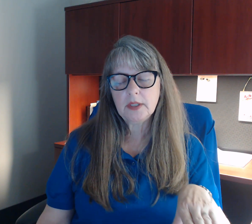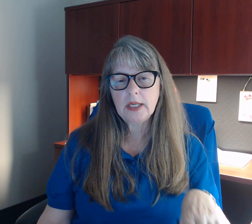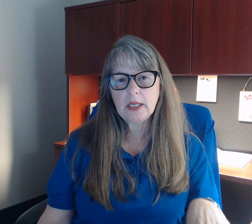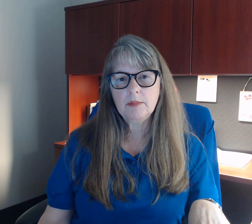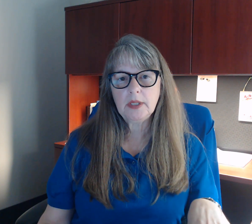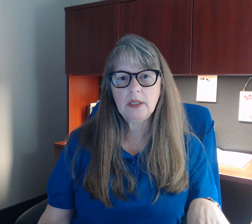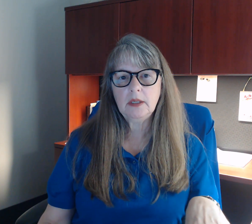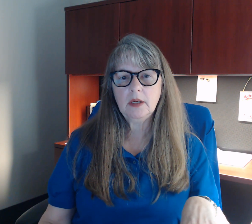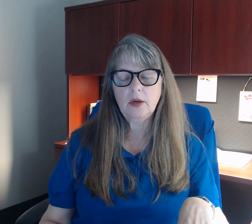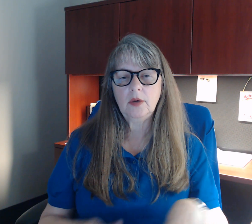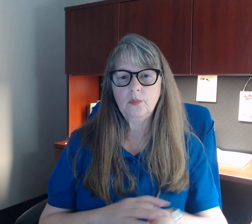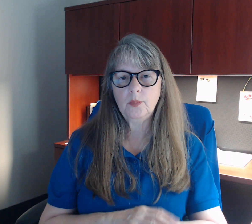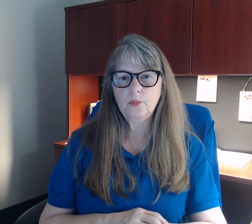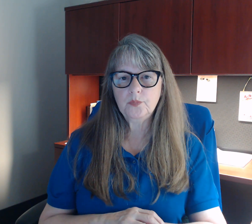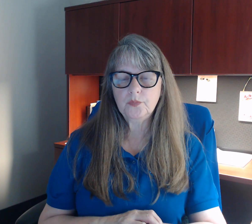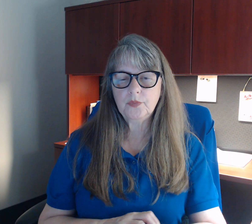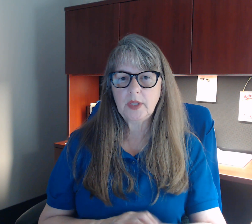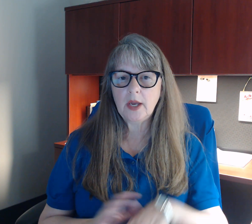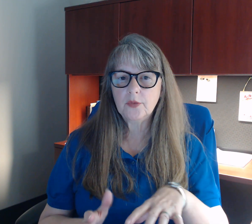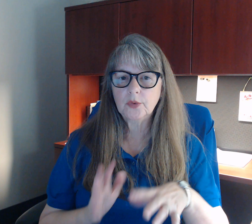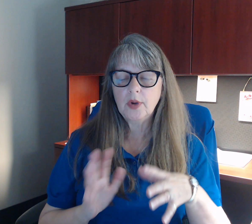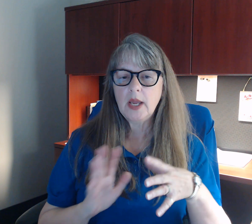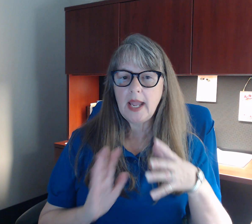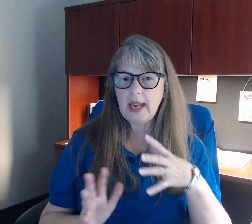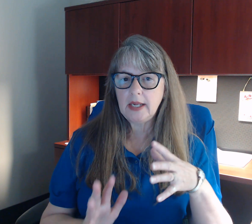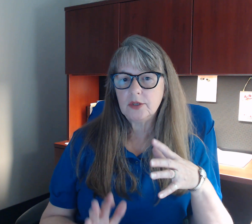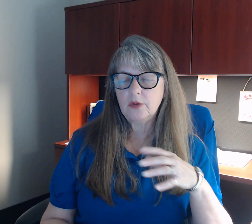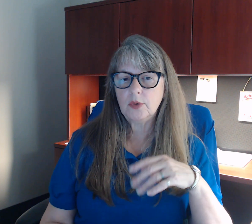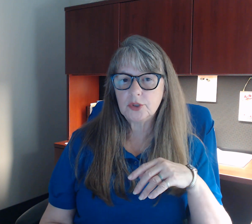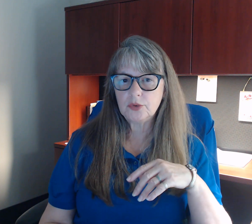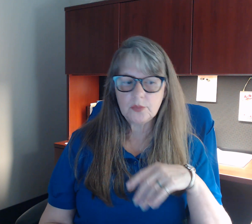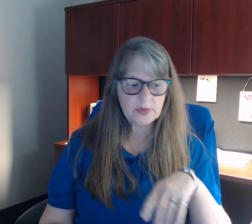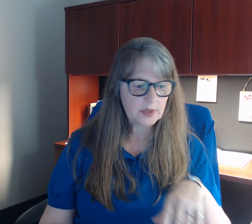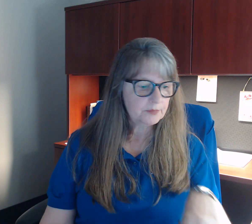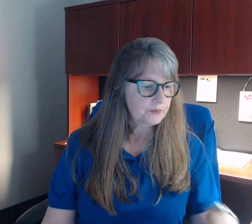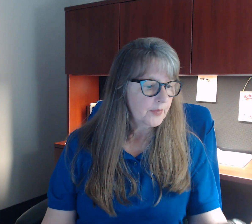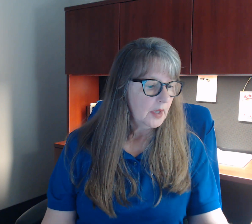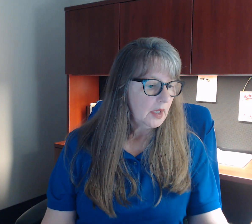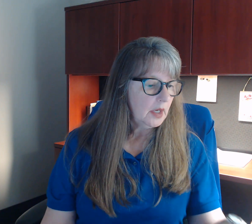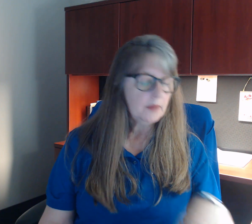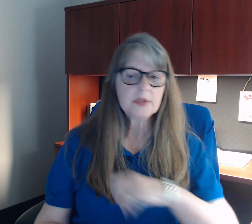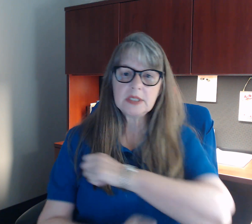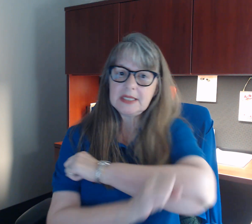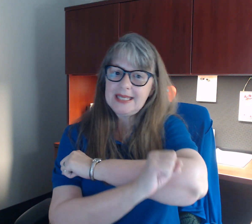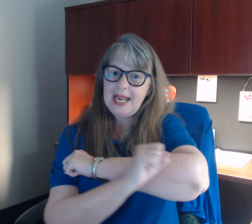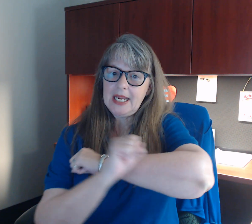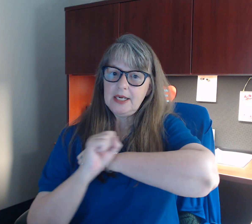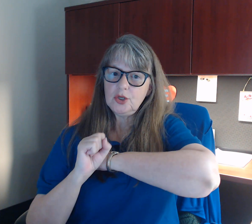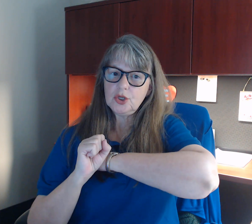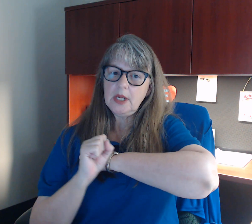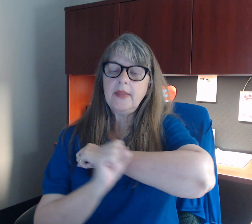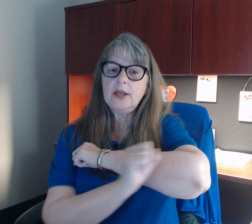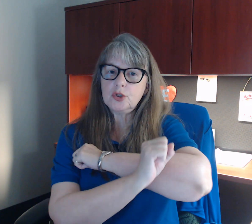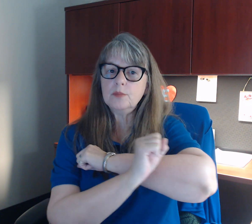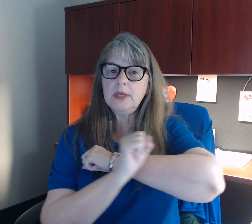but it can be the other hand of what you do with it. Stage, and that's to be on